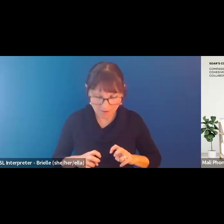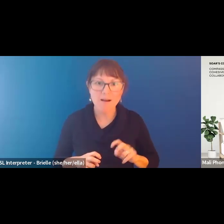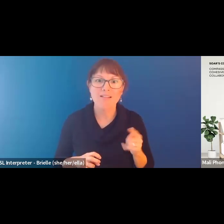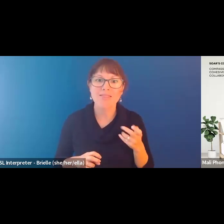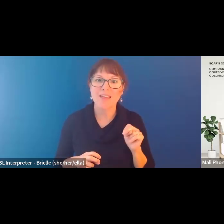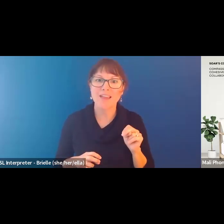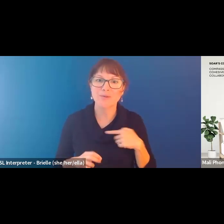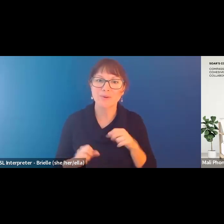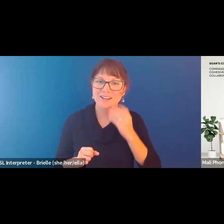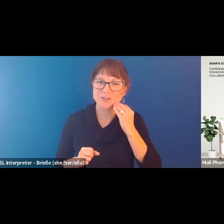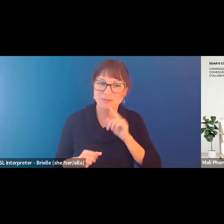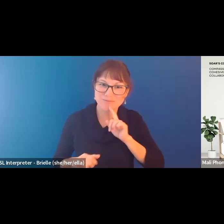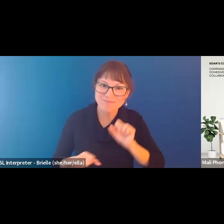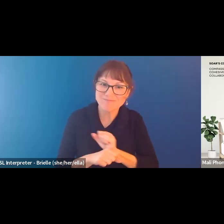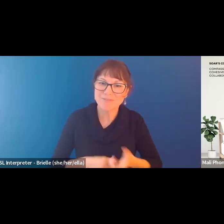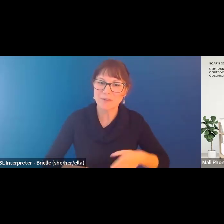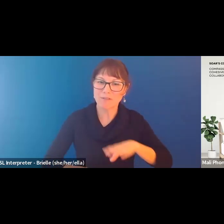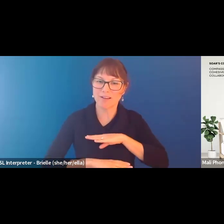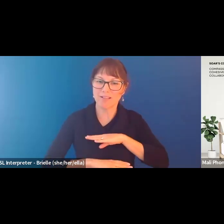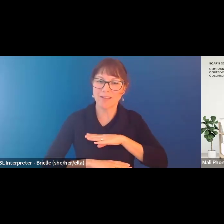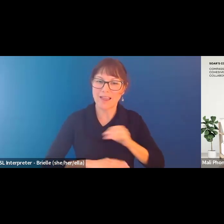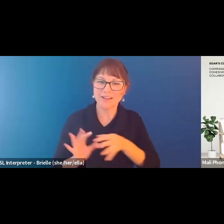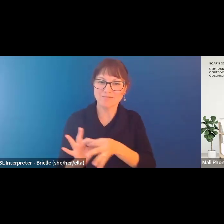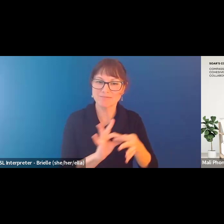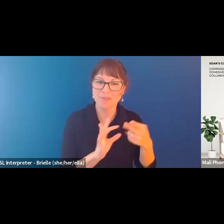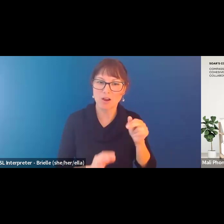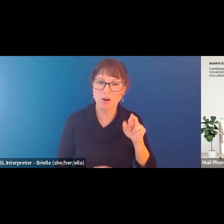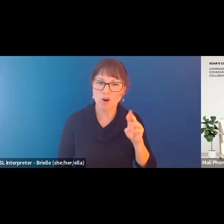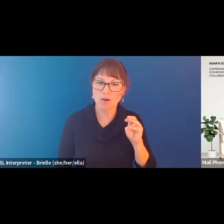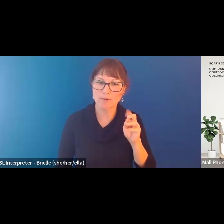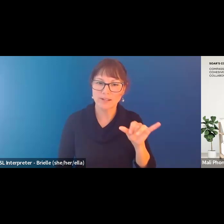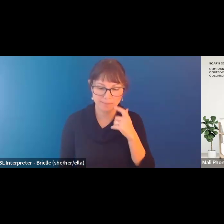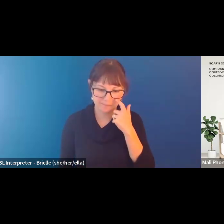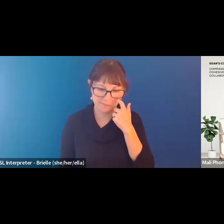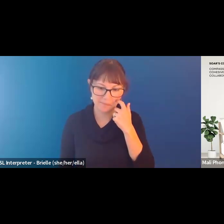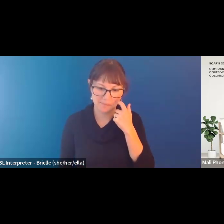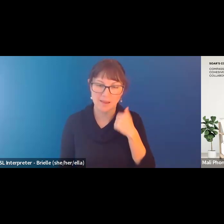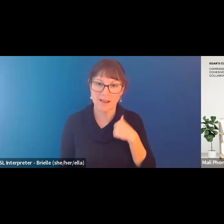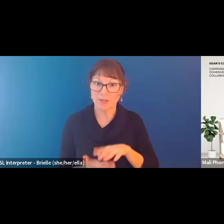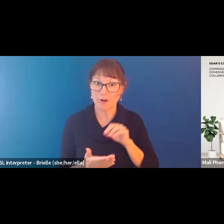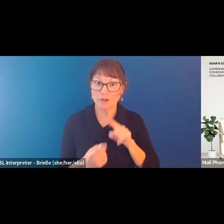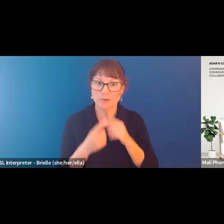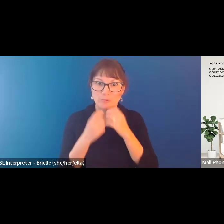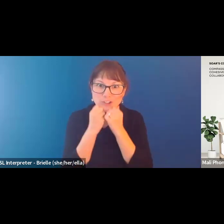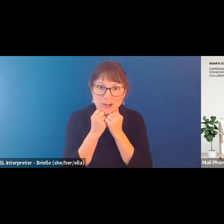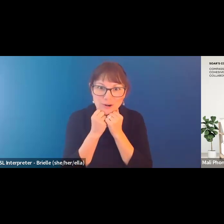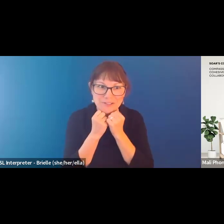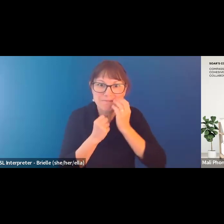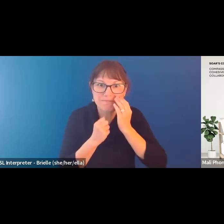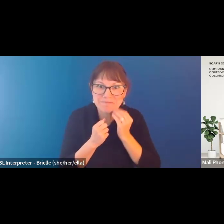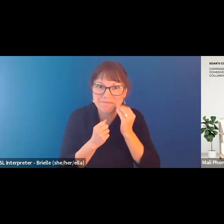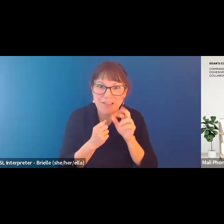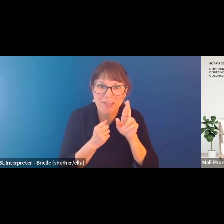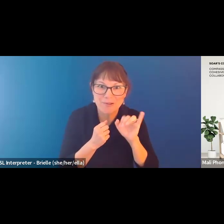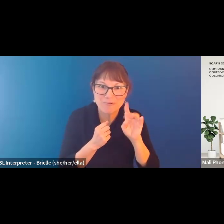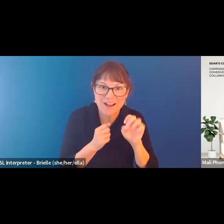that sense of true fulfillment and harmony. I've learned to cherish the ride, work with